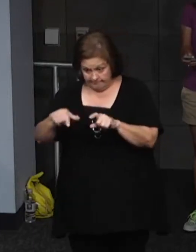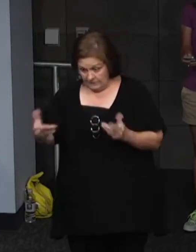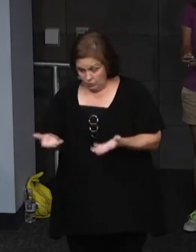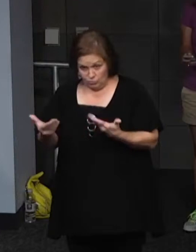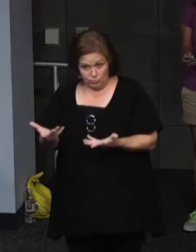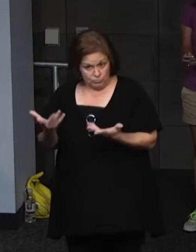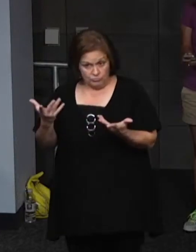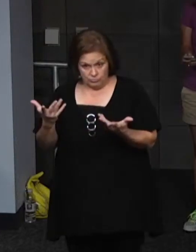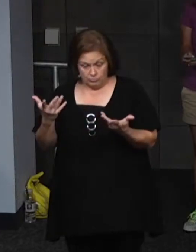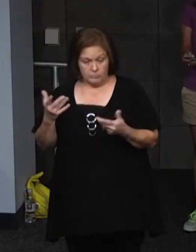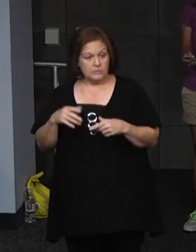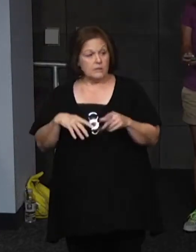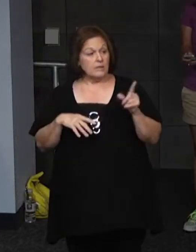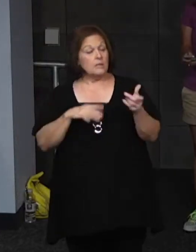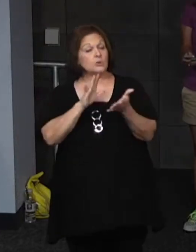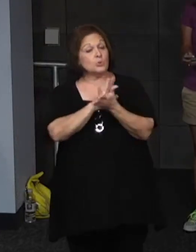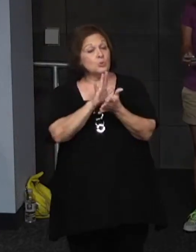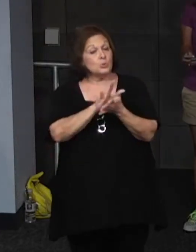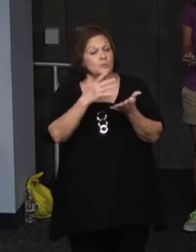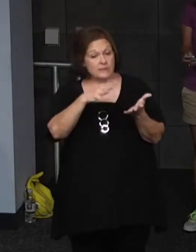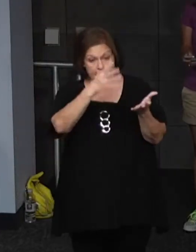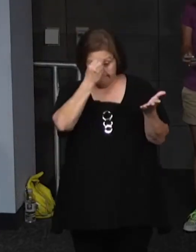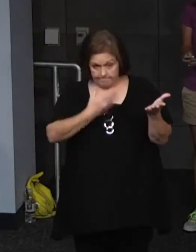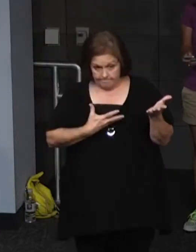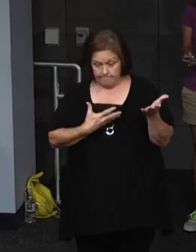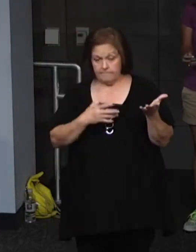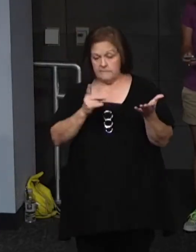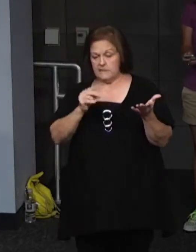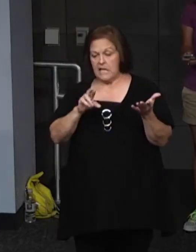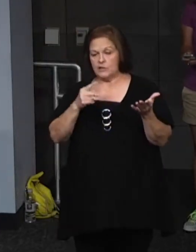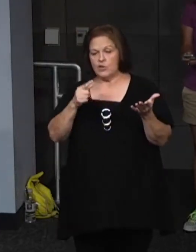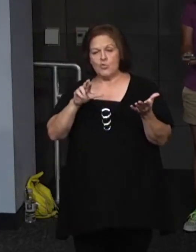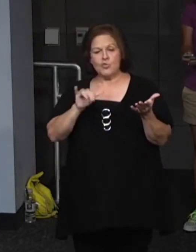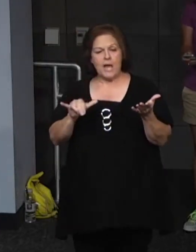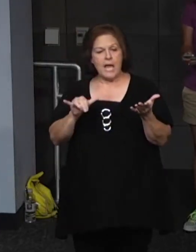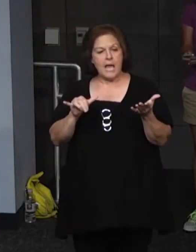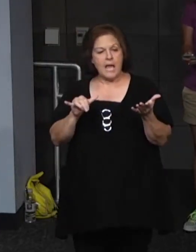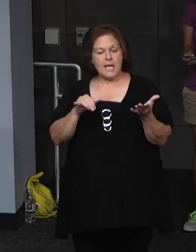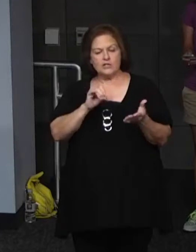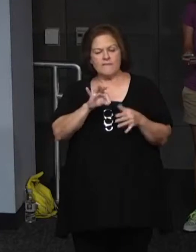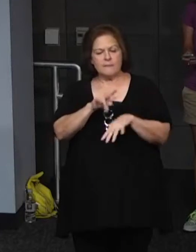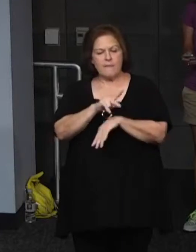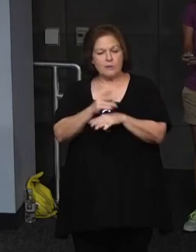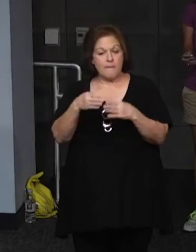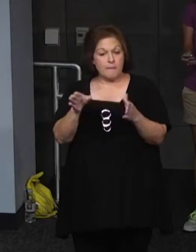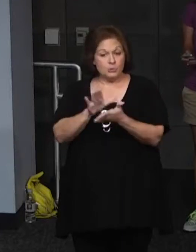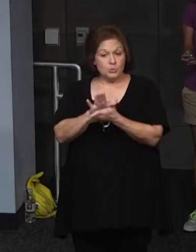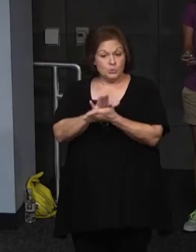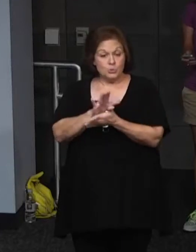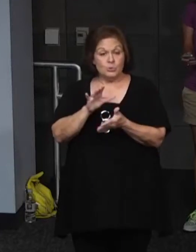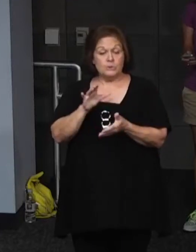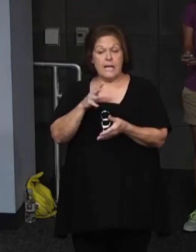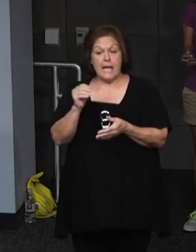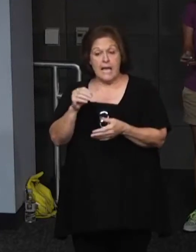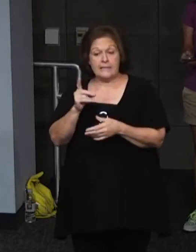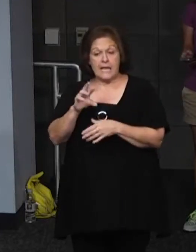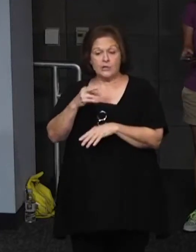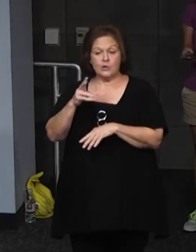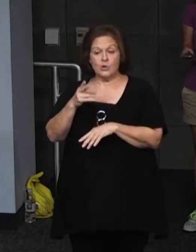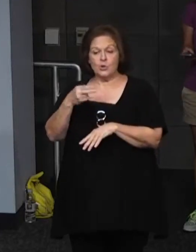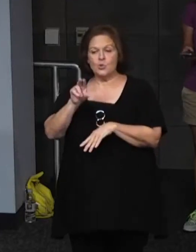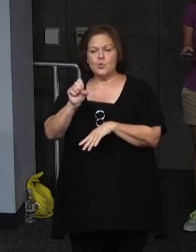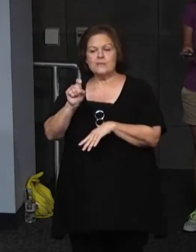were notified by both school systems yesterday, Dr. Gray with the Jefferson Parish Public School System, as well as Dr. Houston with the